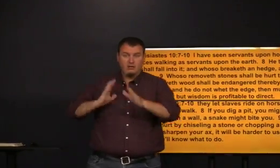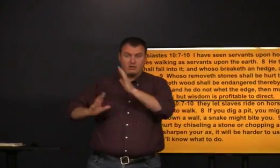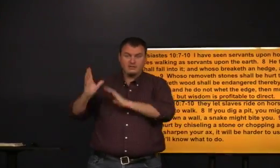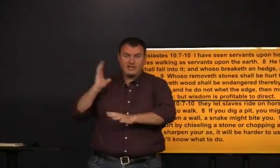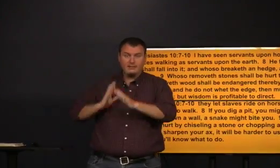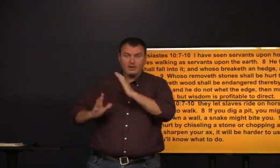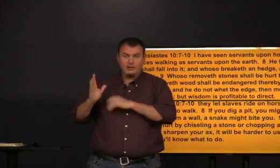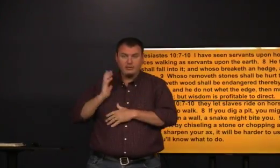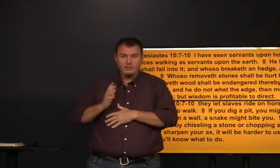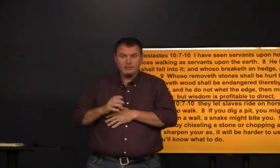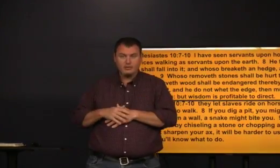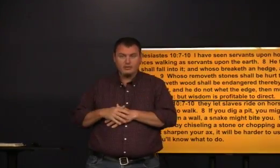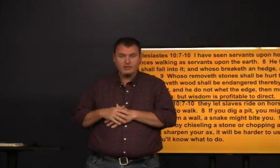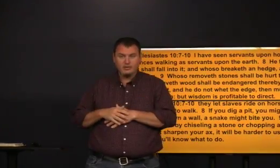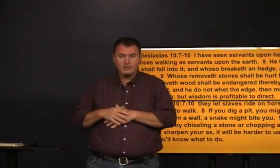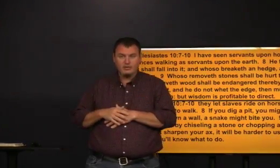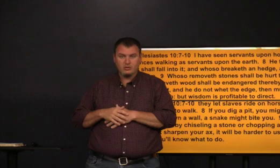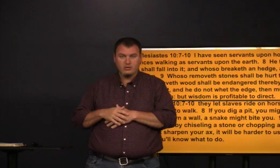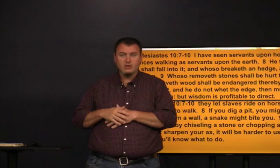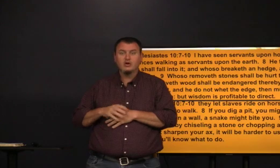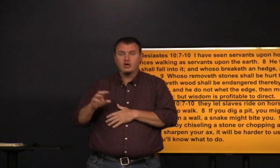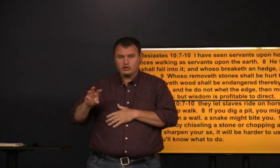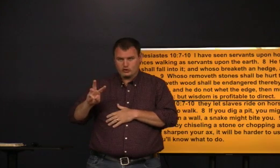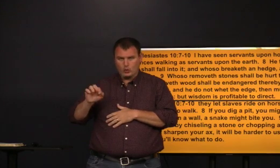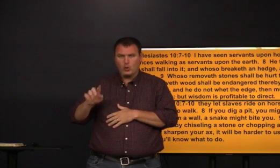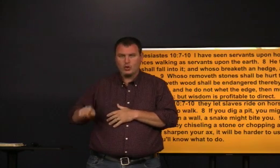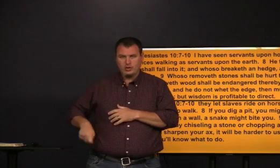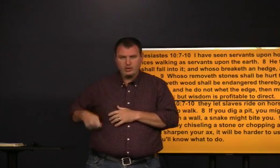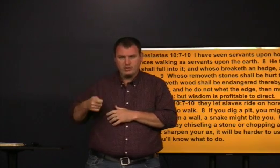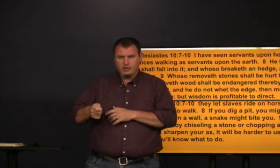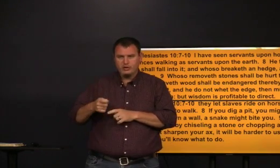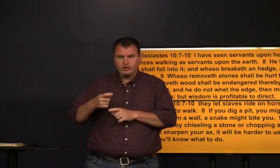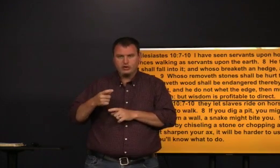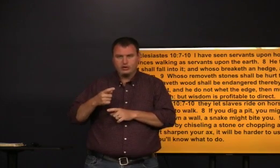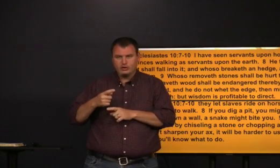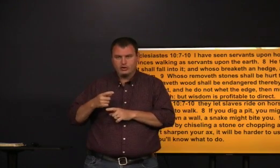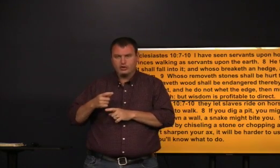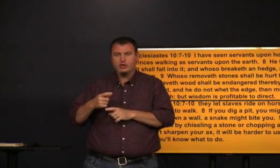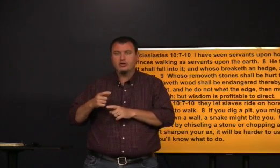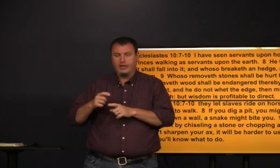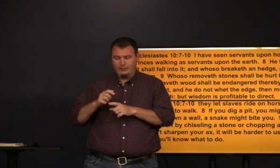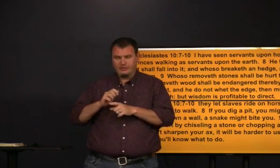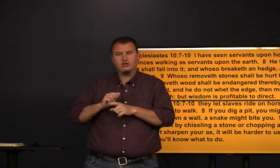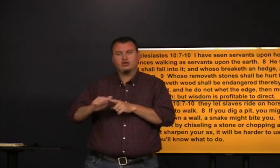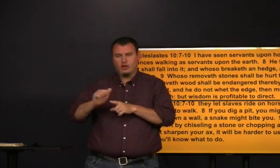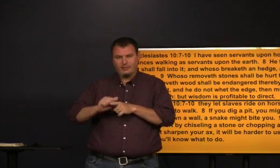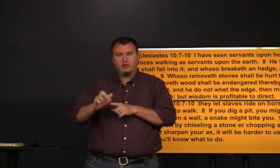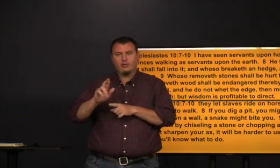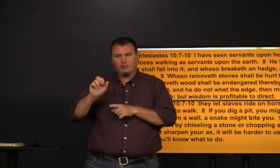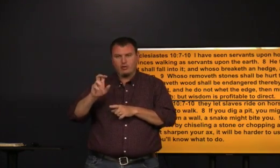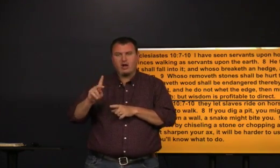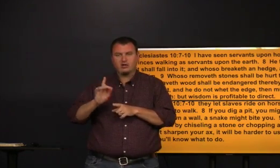Long time ago, a sword, they would sharpen it with a rock,